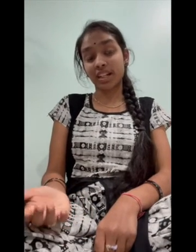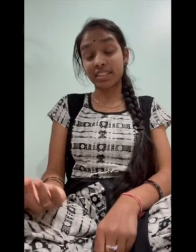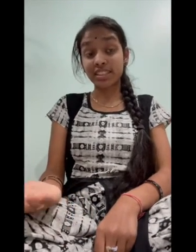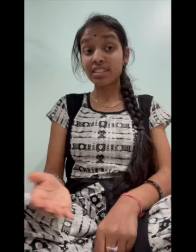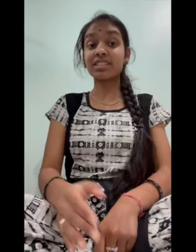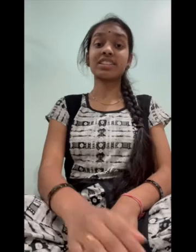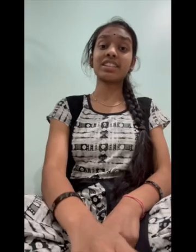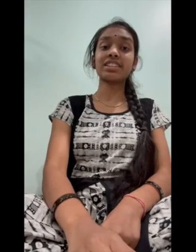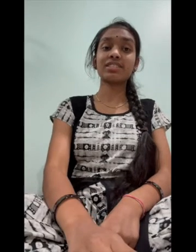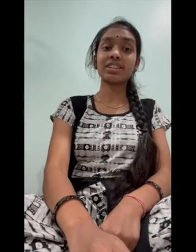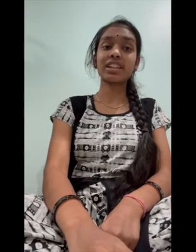That's another sentence right there.